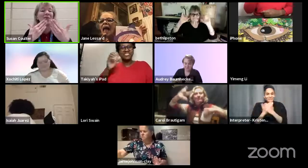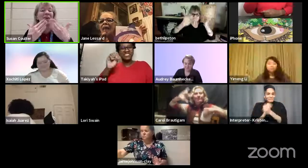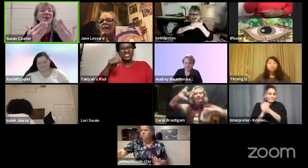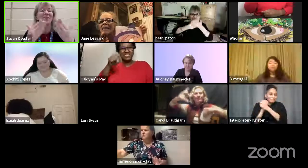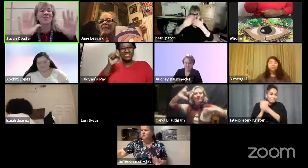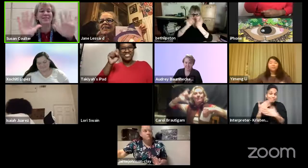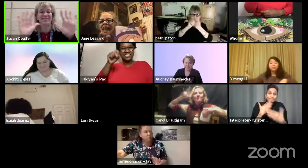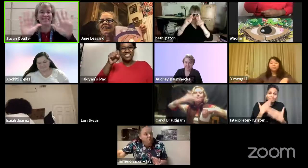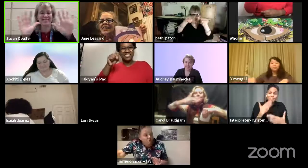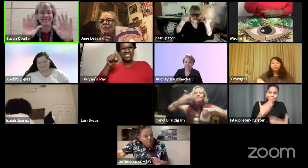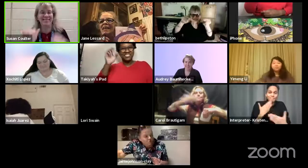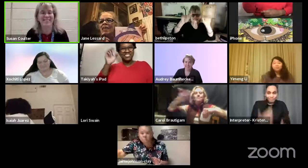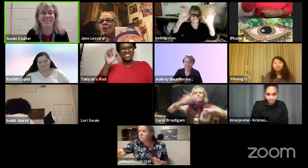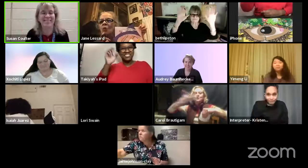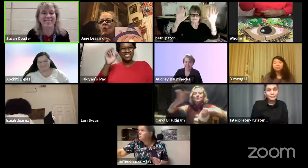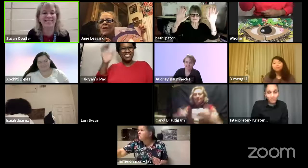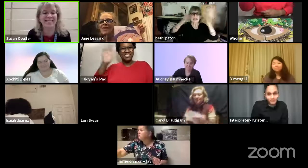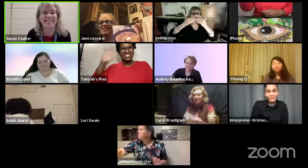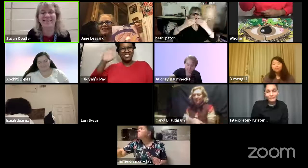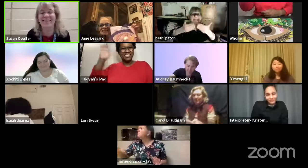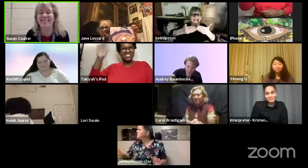Thank you, thank you, thank you.